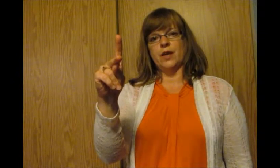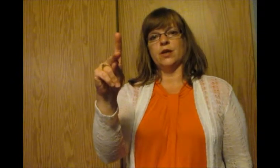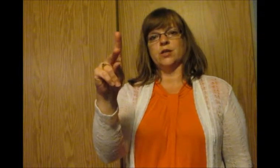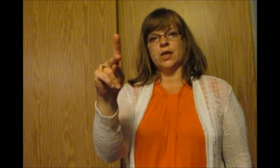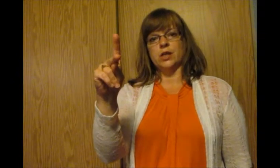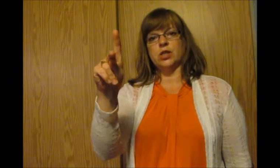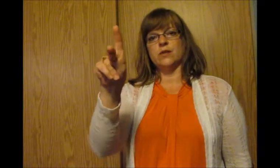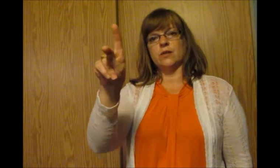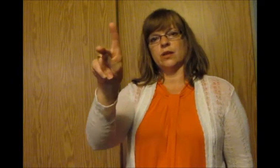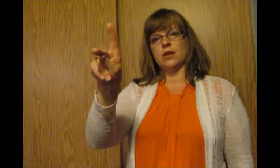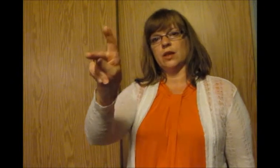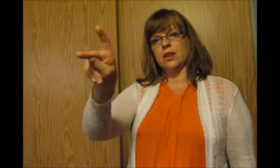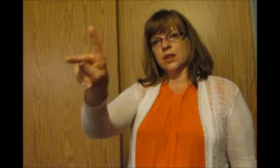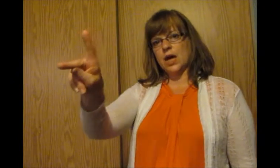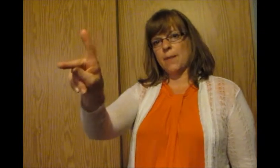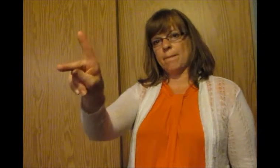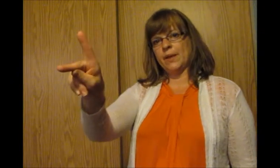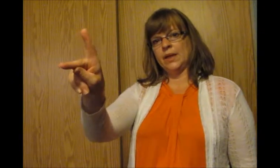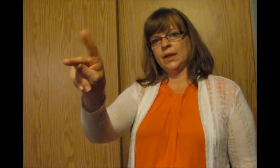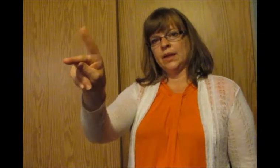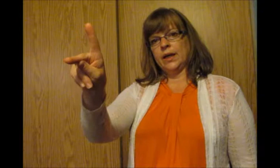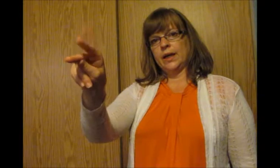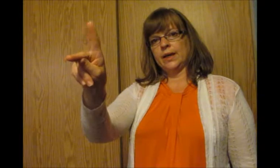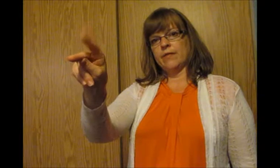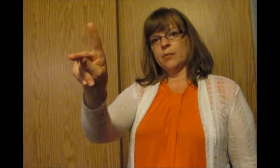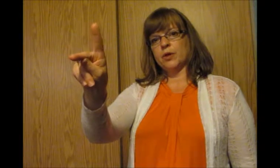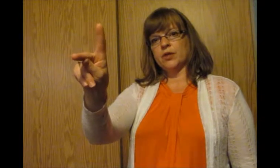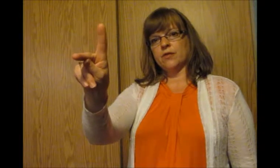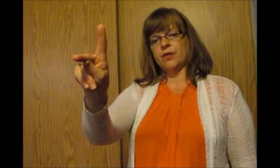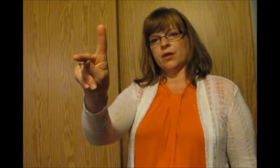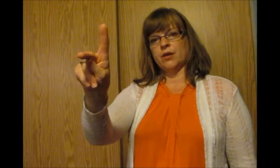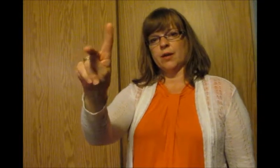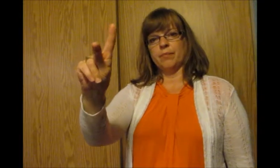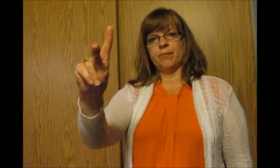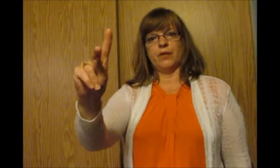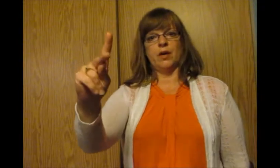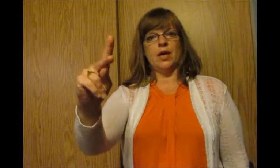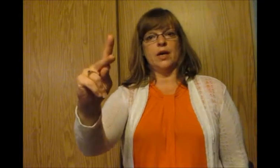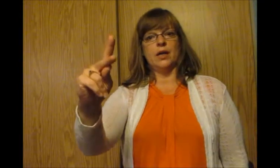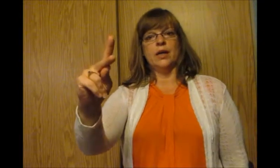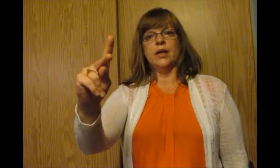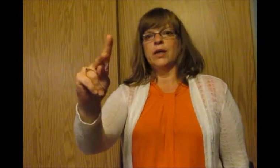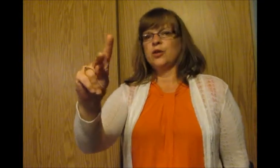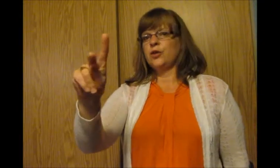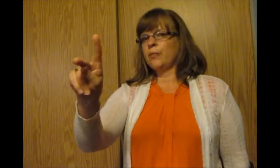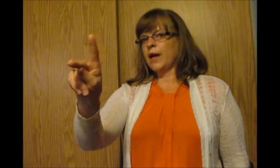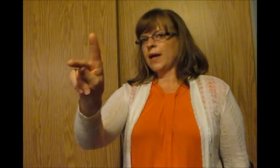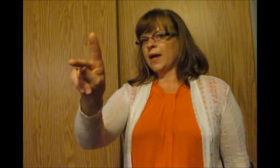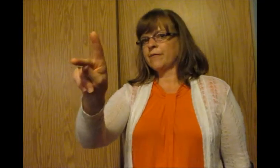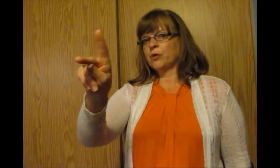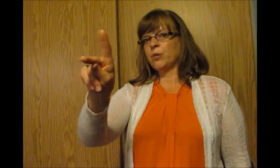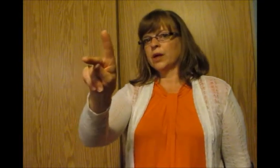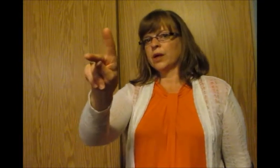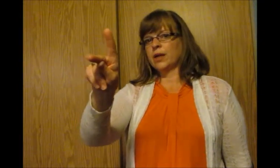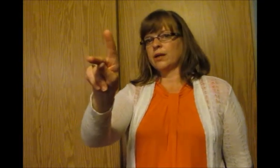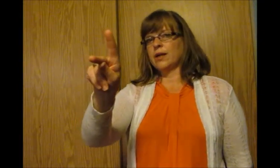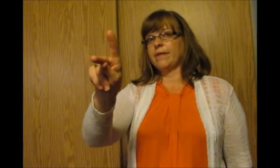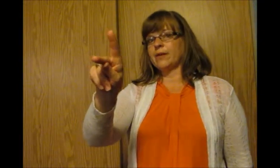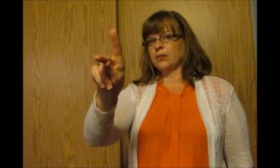finger touches the thumb and leave the pointer finger up. Okay? You might have to work a little at this